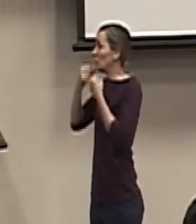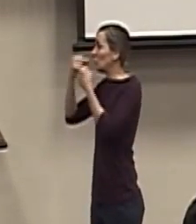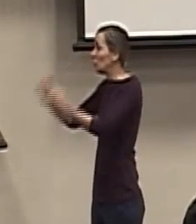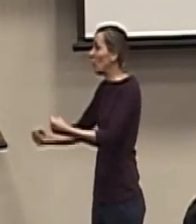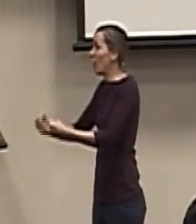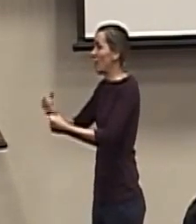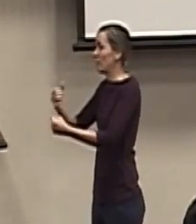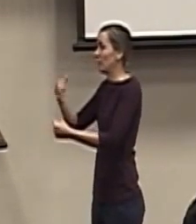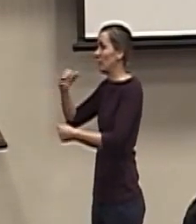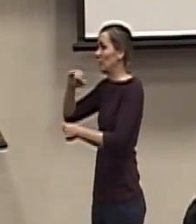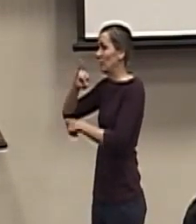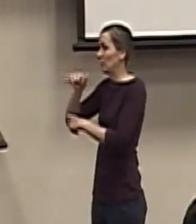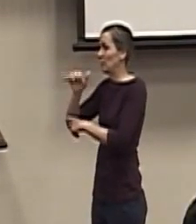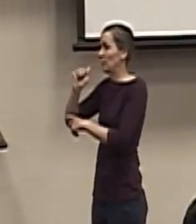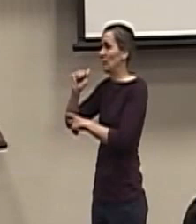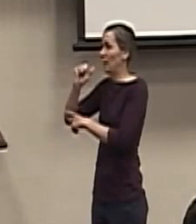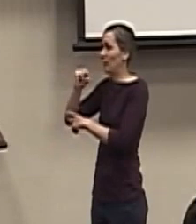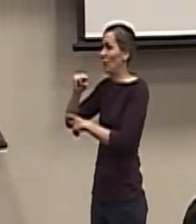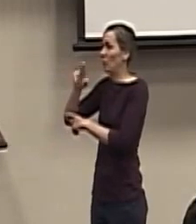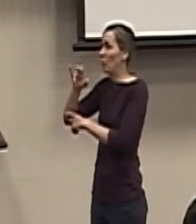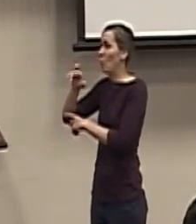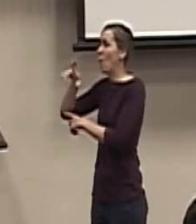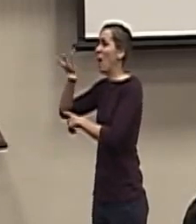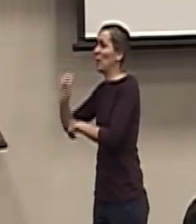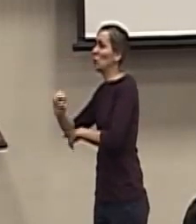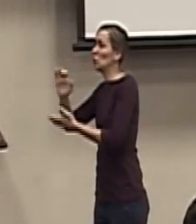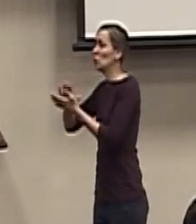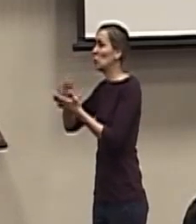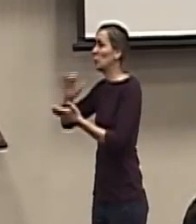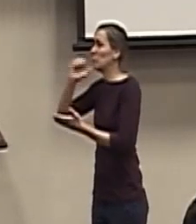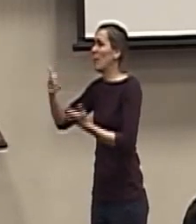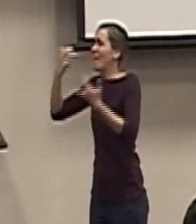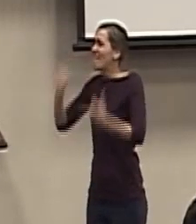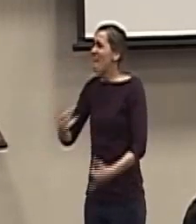school tomorrow, but I have to drive the Mercedes instead.